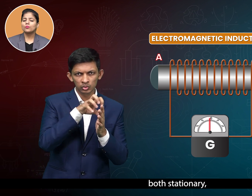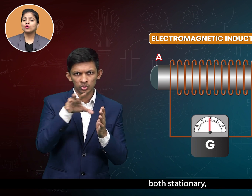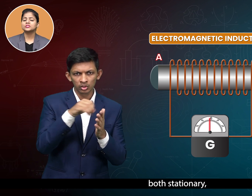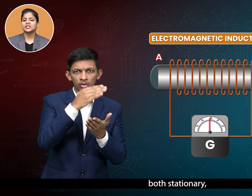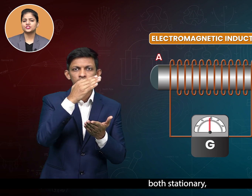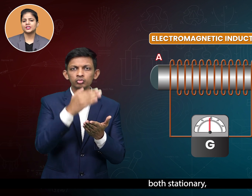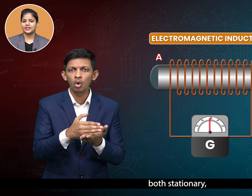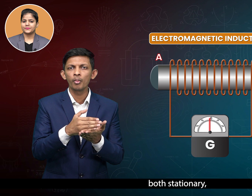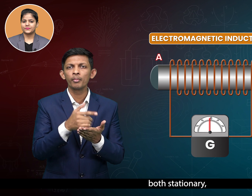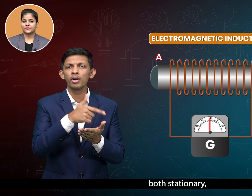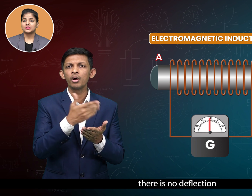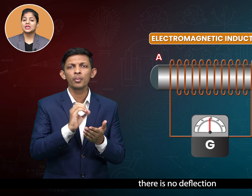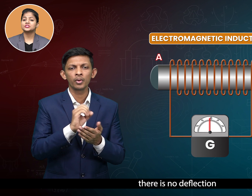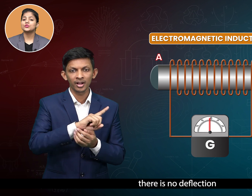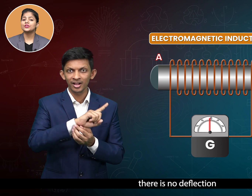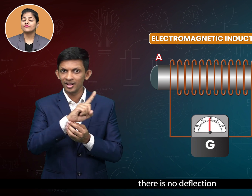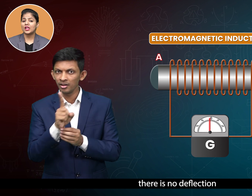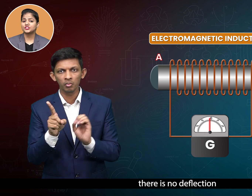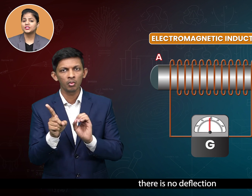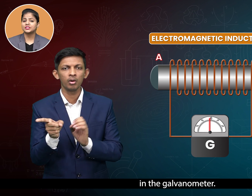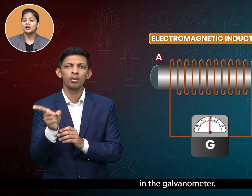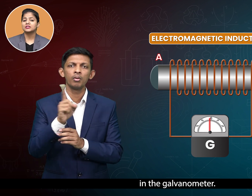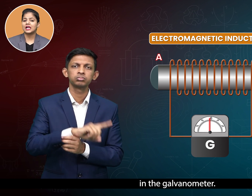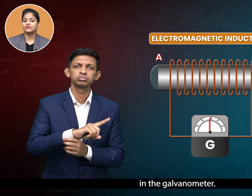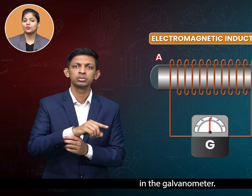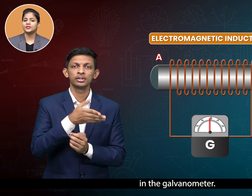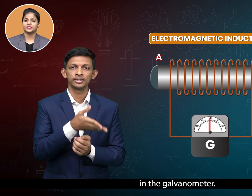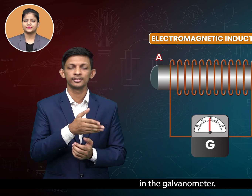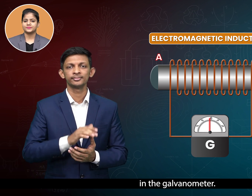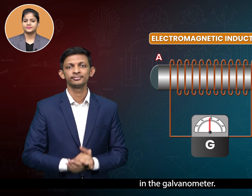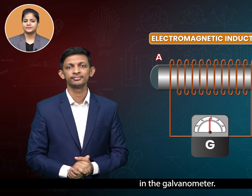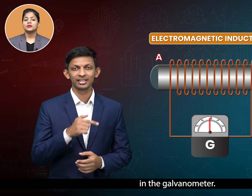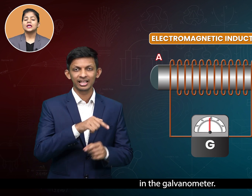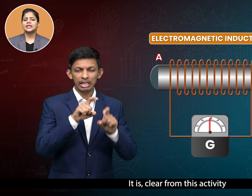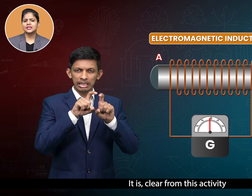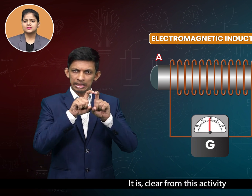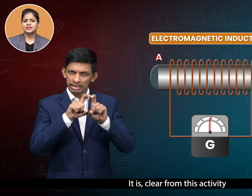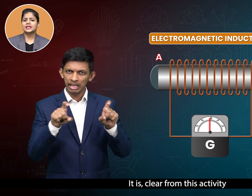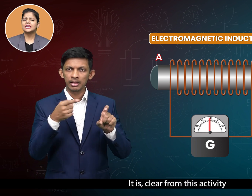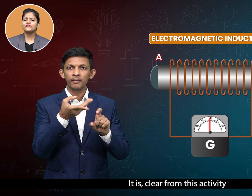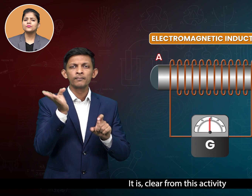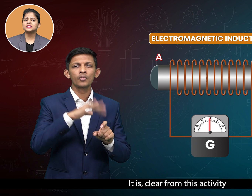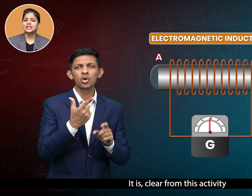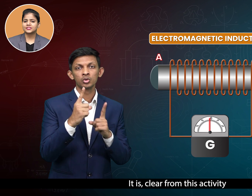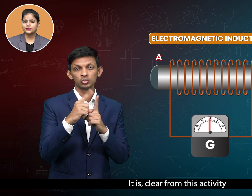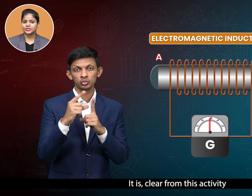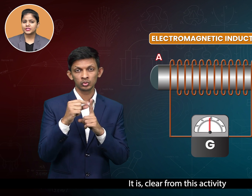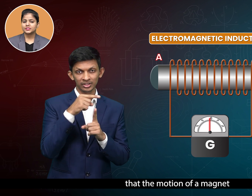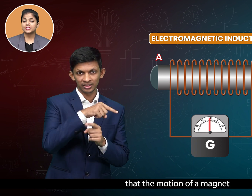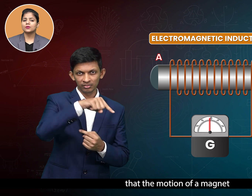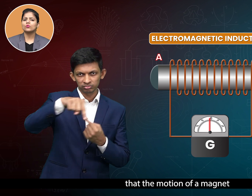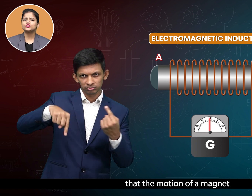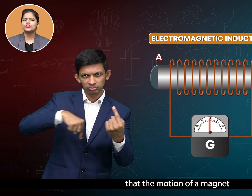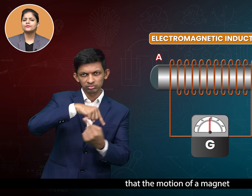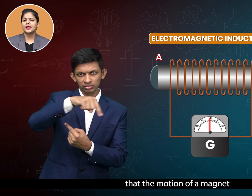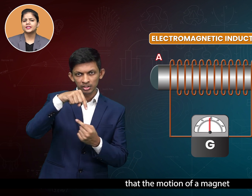are both stationary, there is no deflection in the galvanometer. It is clear from this activity